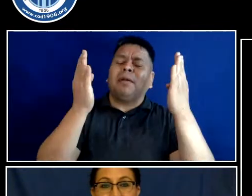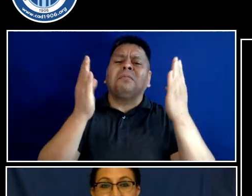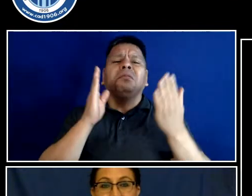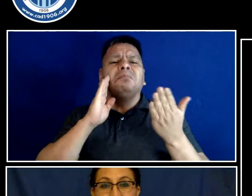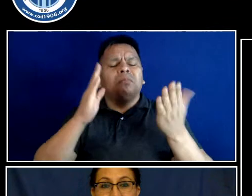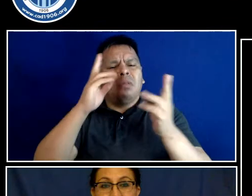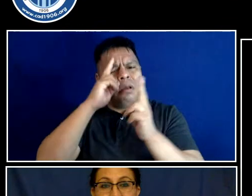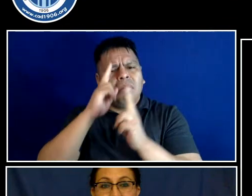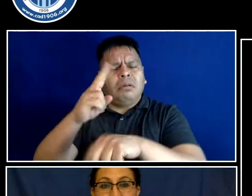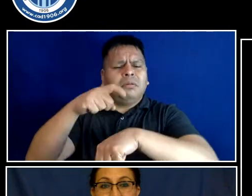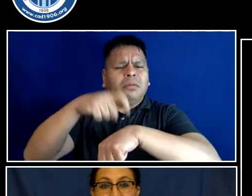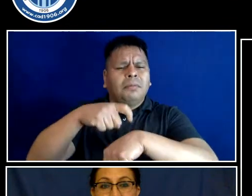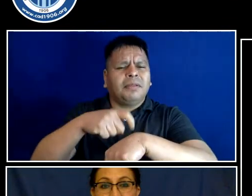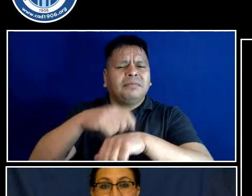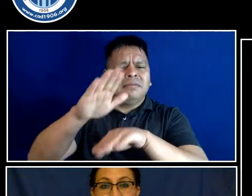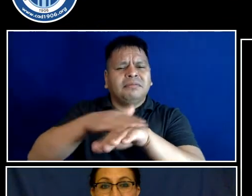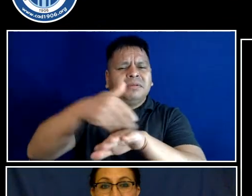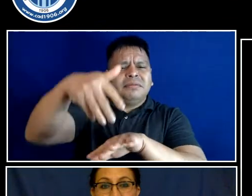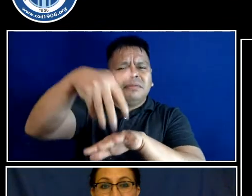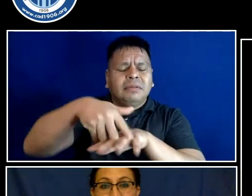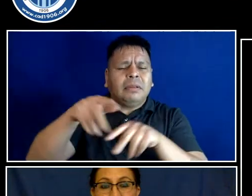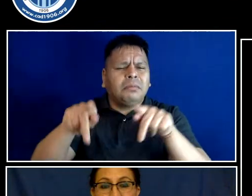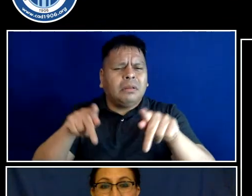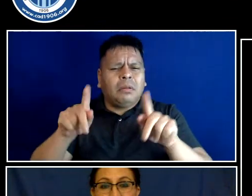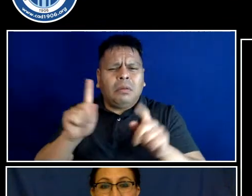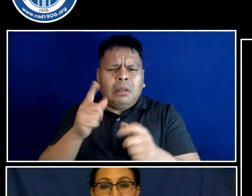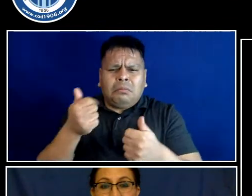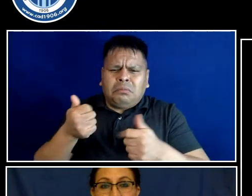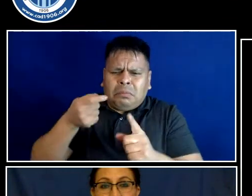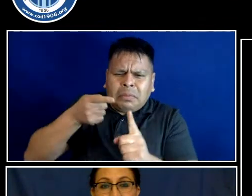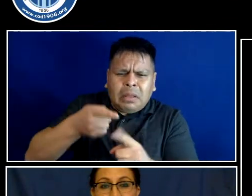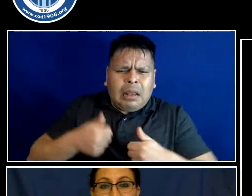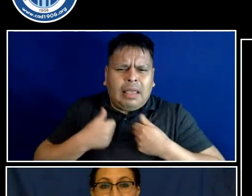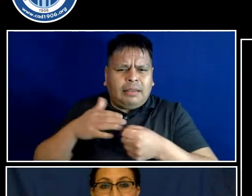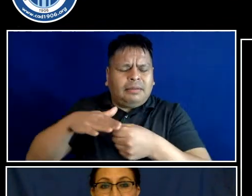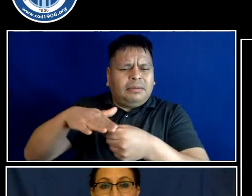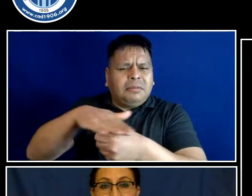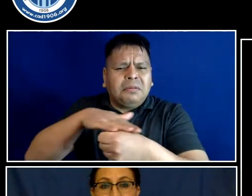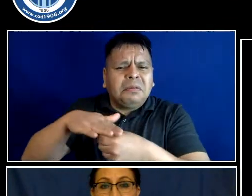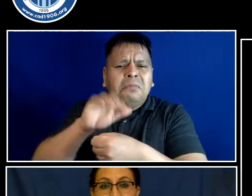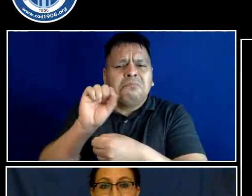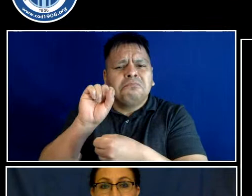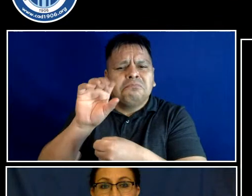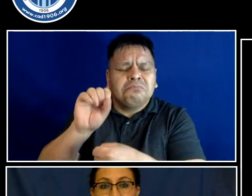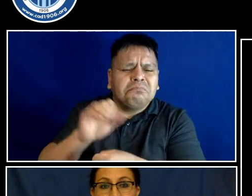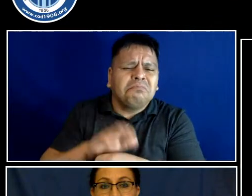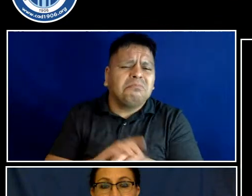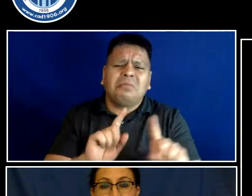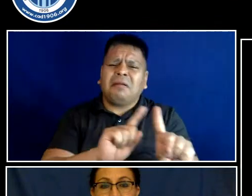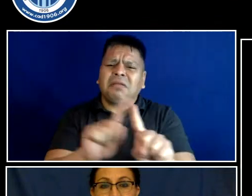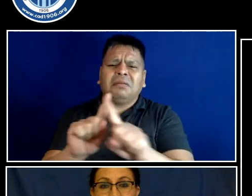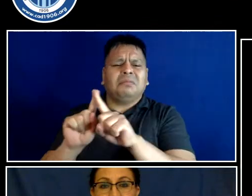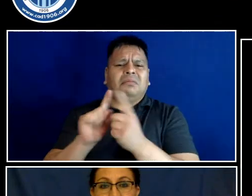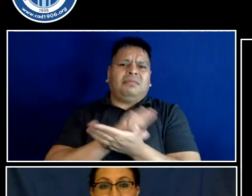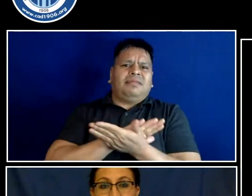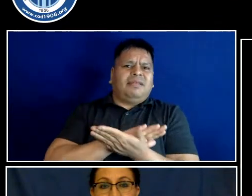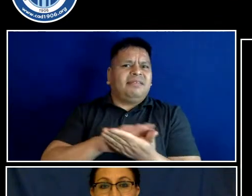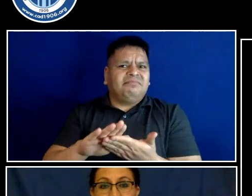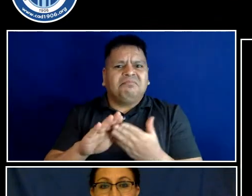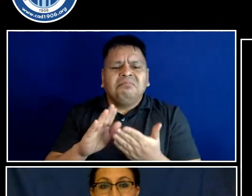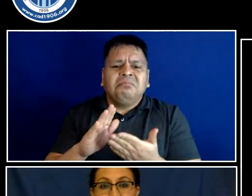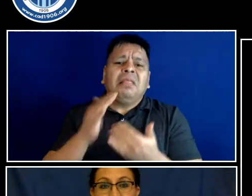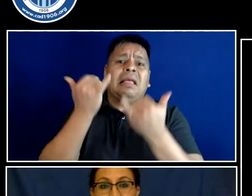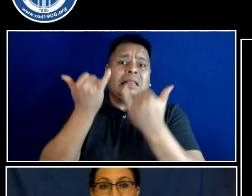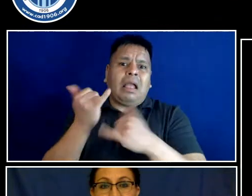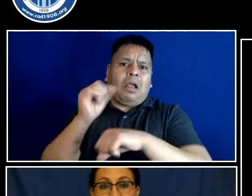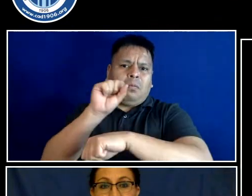and can be placed within a classroom, for example. And when classes begin, that plaque